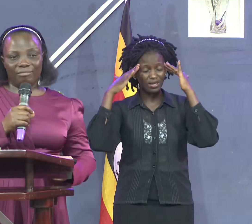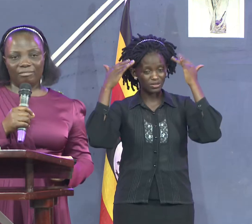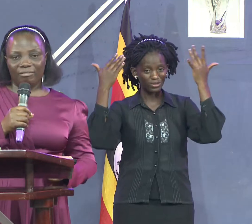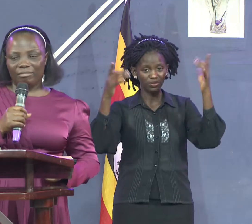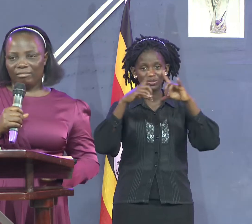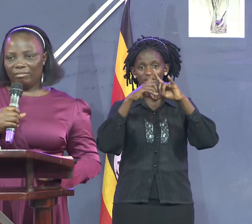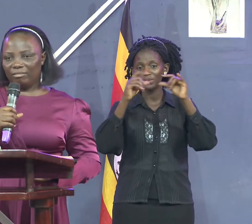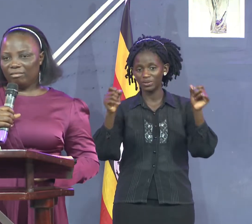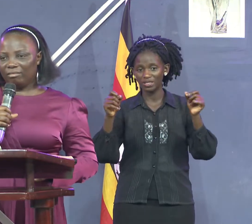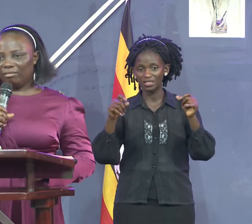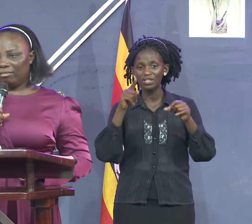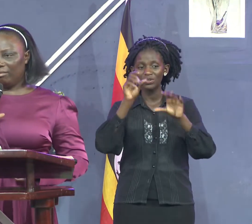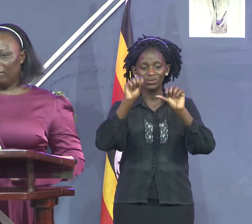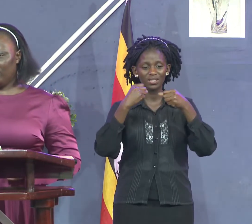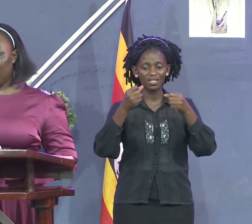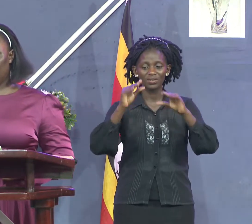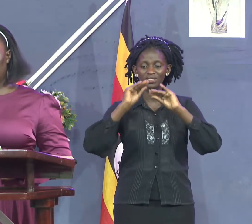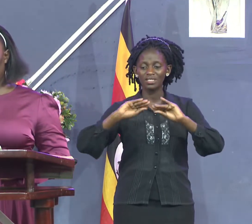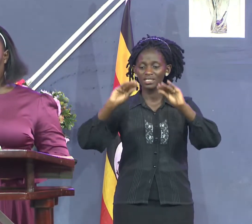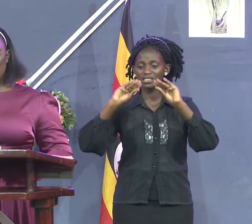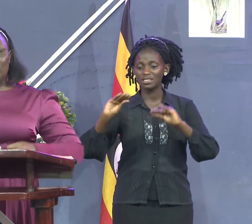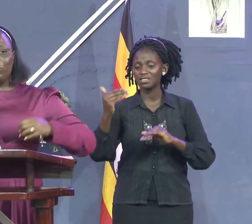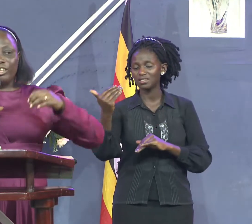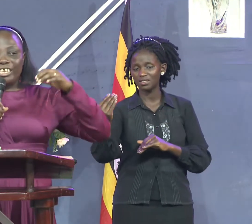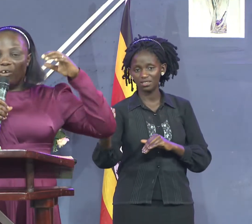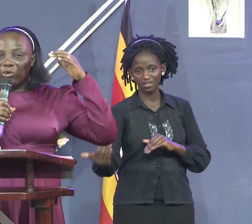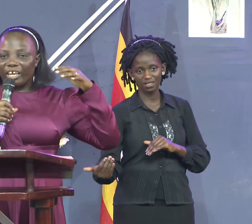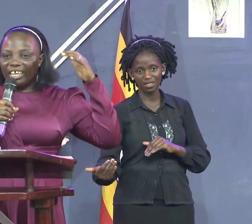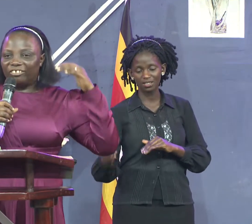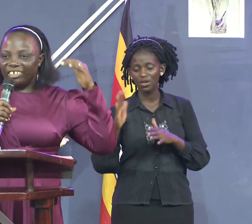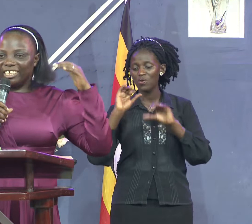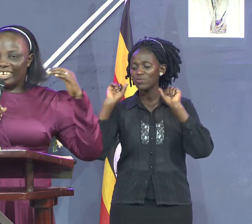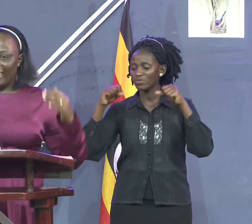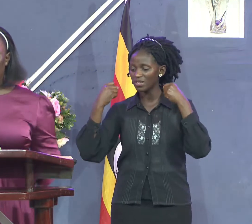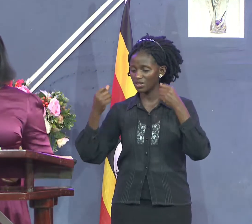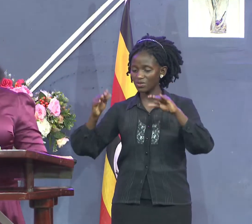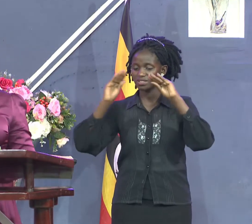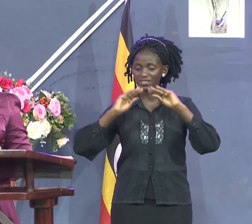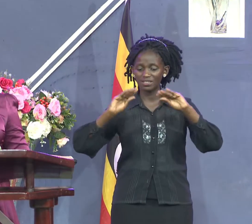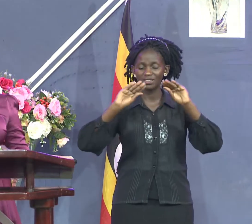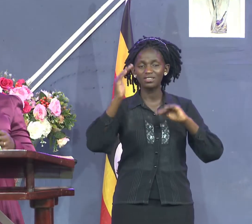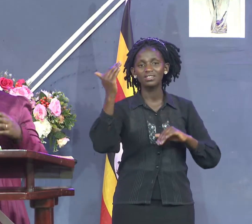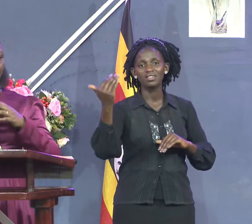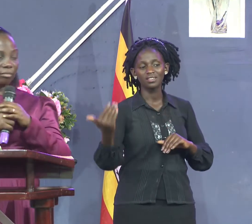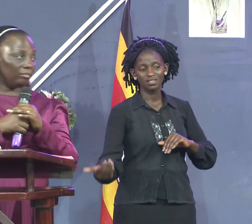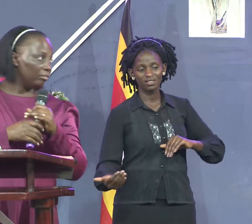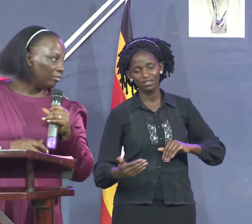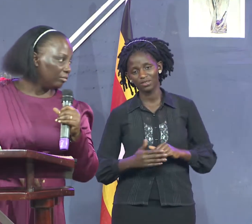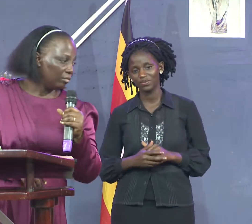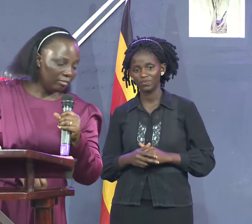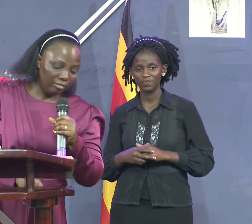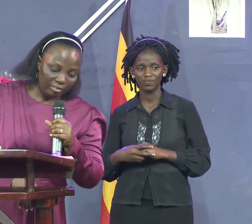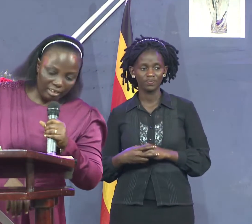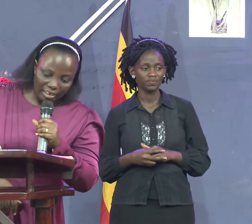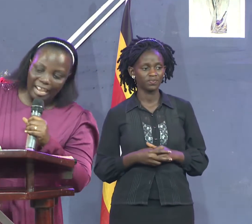If you've not understood it, if you don't know it, toyina gw'ogenda kitendeka. There is no way you